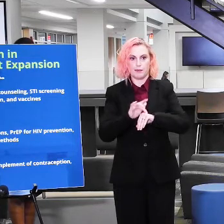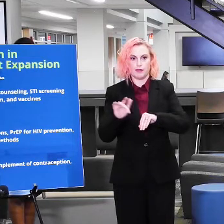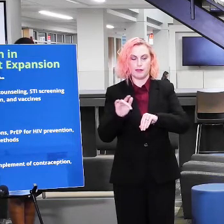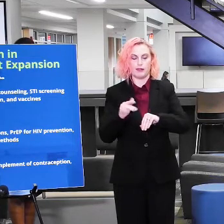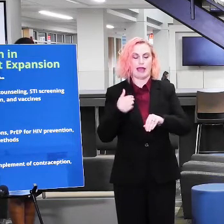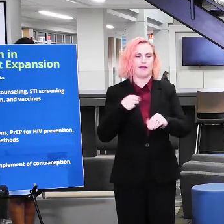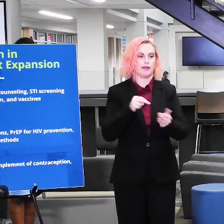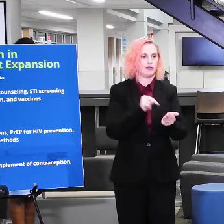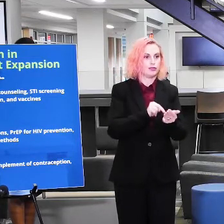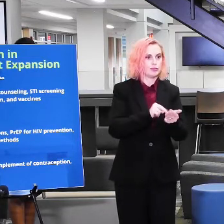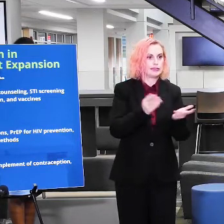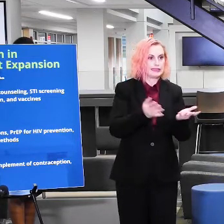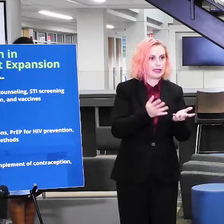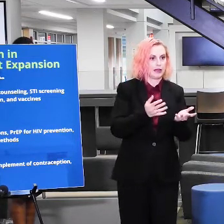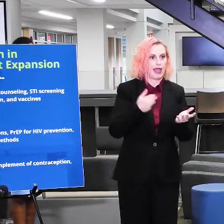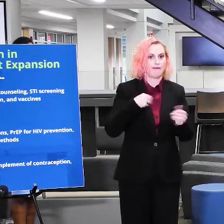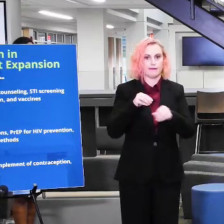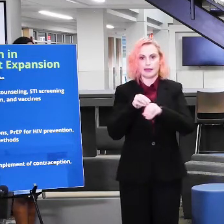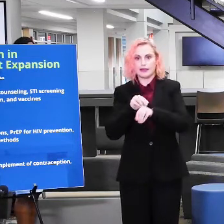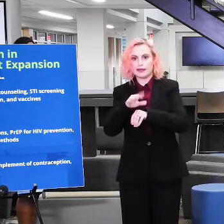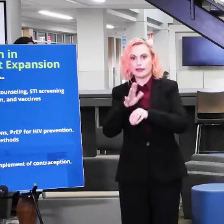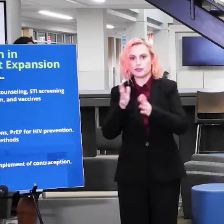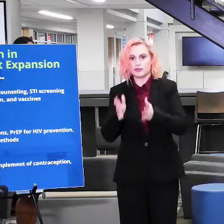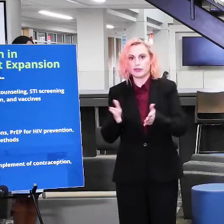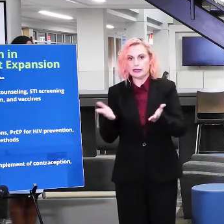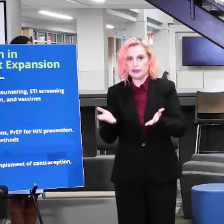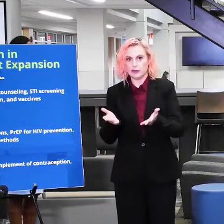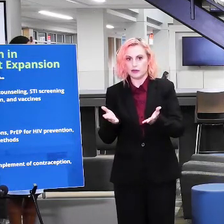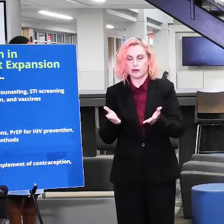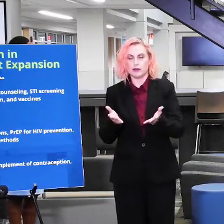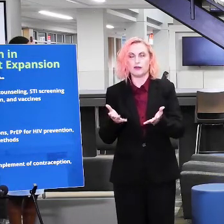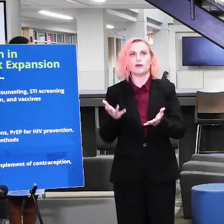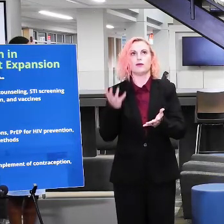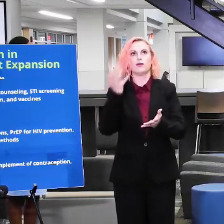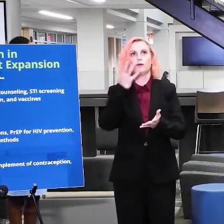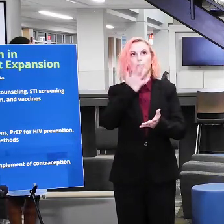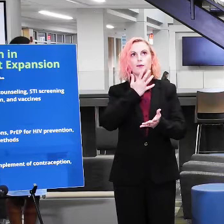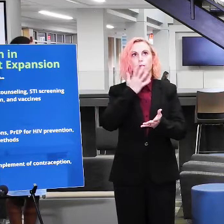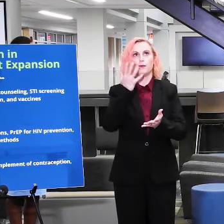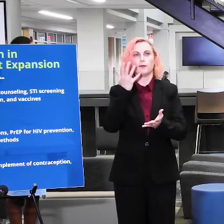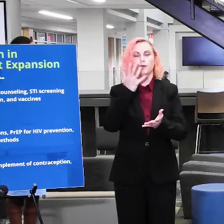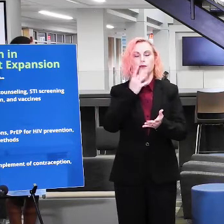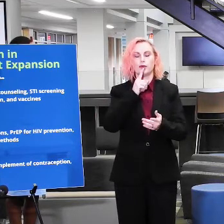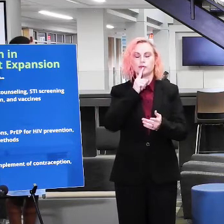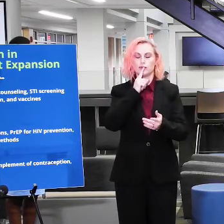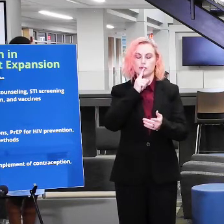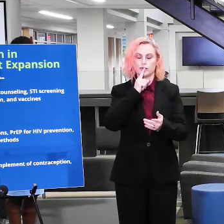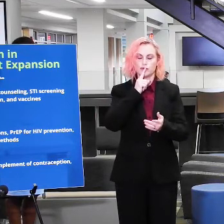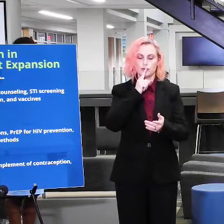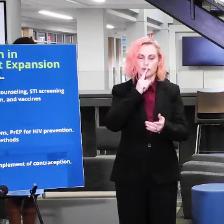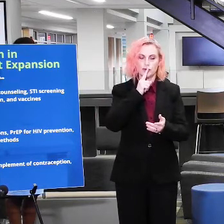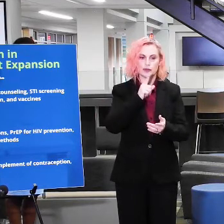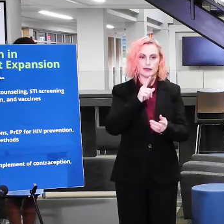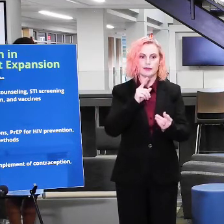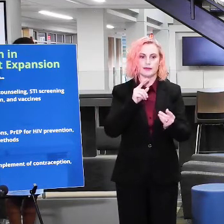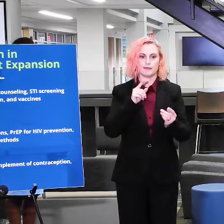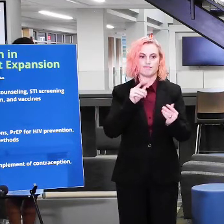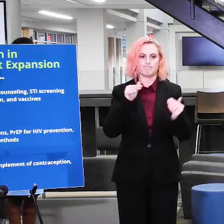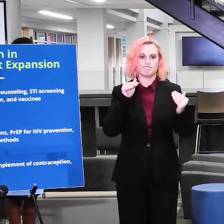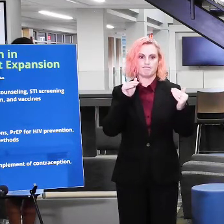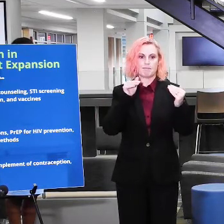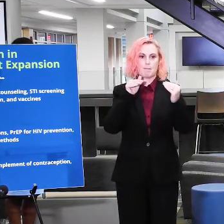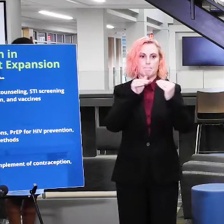here, having the counselor here, we really are going to truly be able to meet students where they're at.